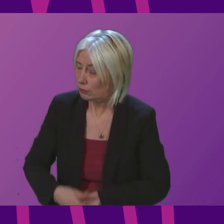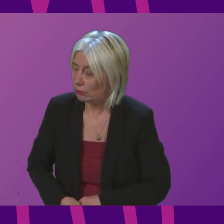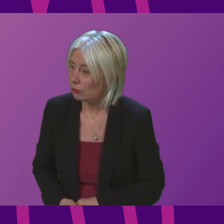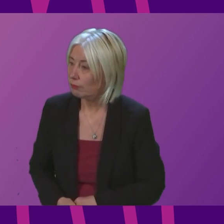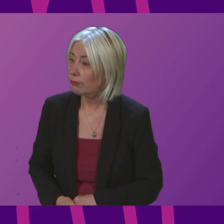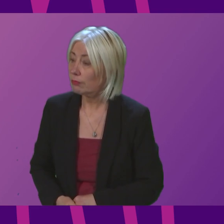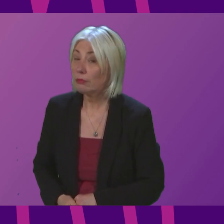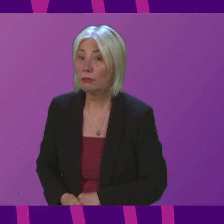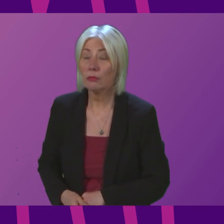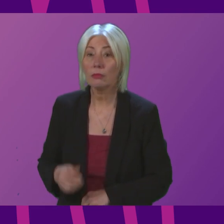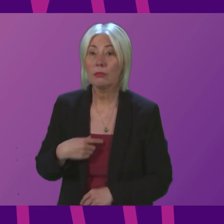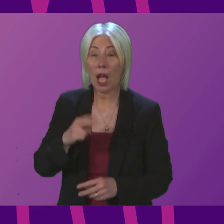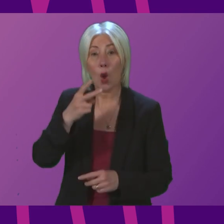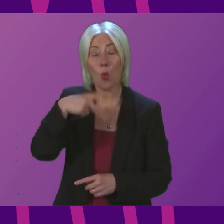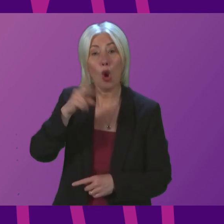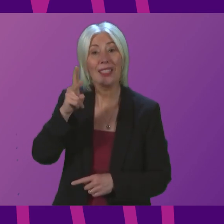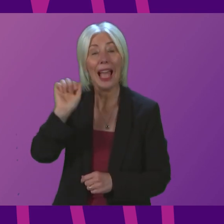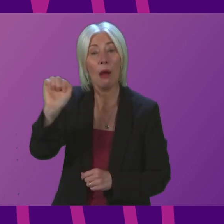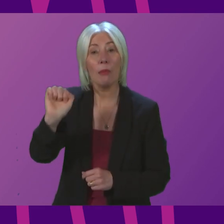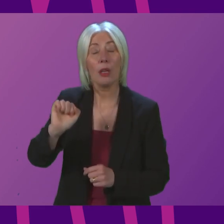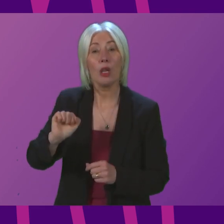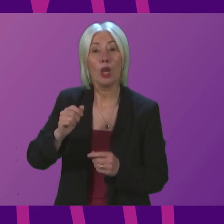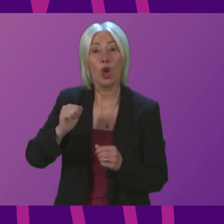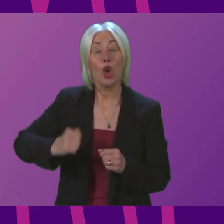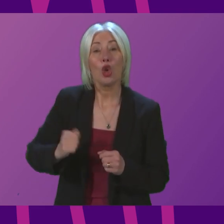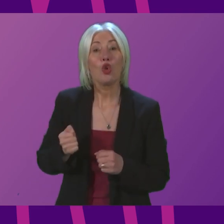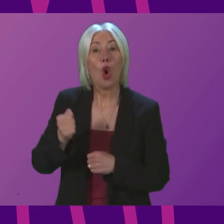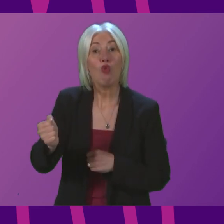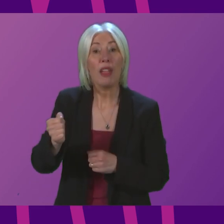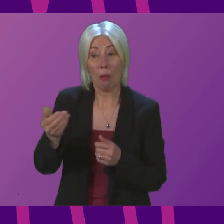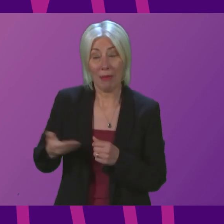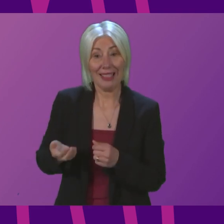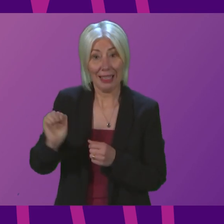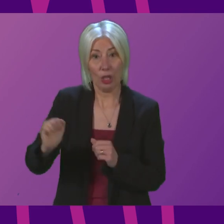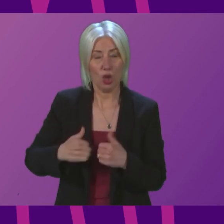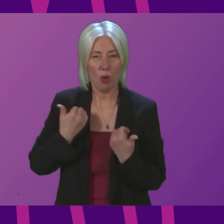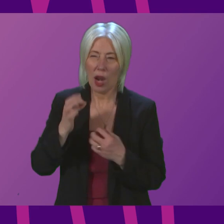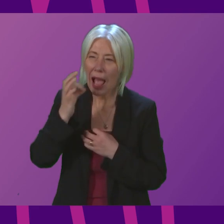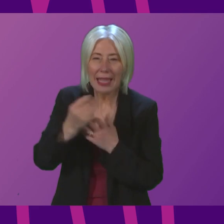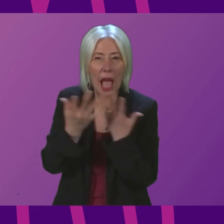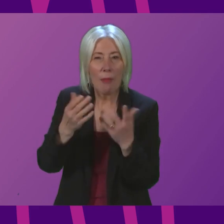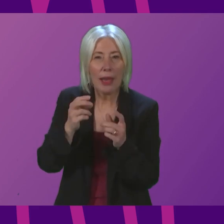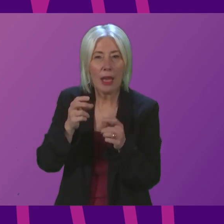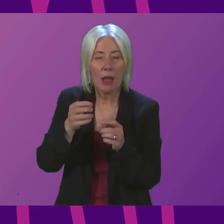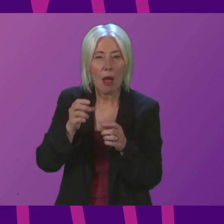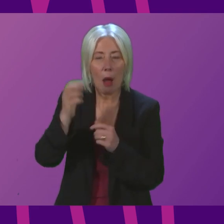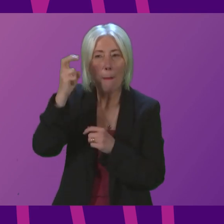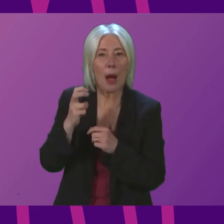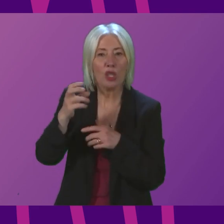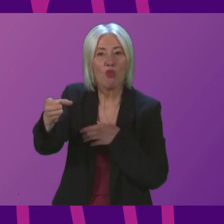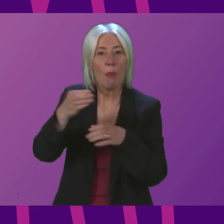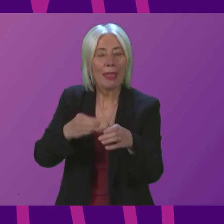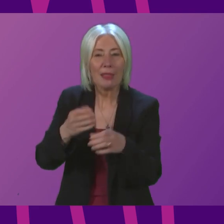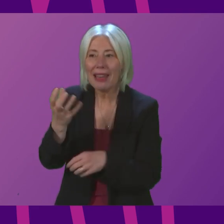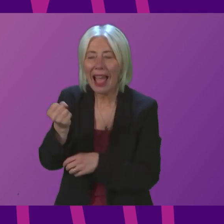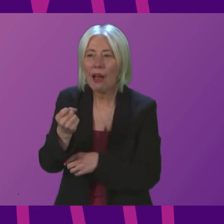I watched the Scottrail business account this morning to ask about how many replacement bus services they had and the answer